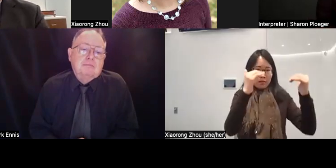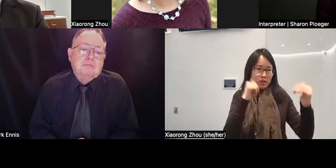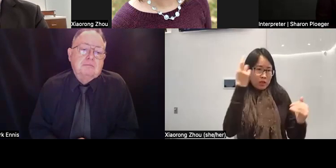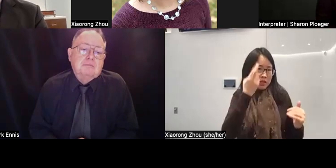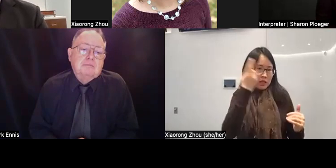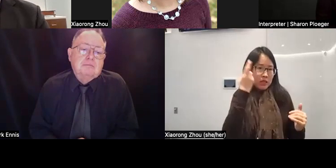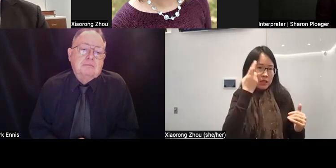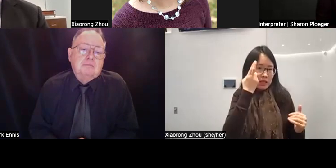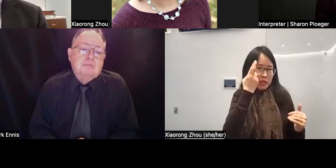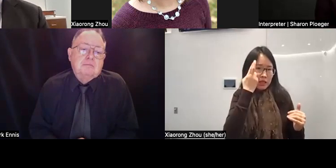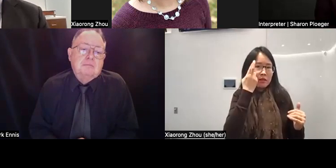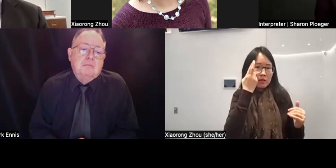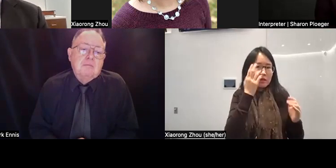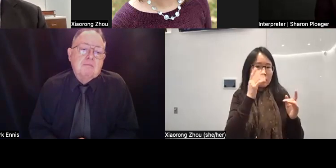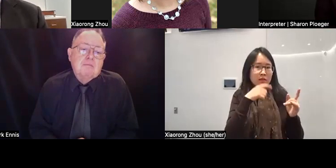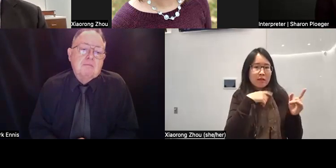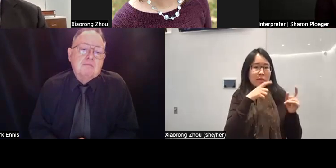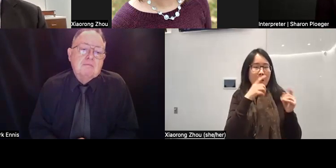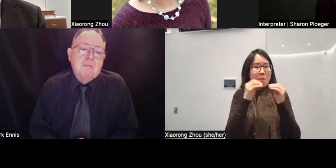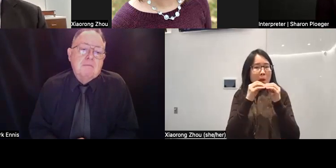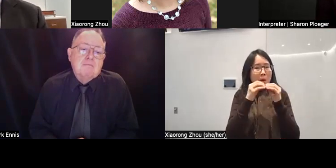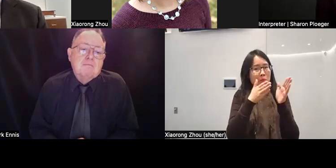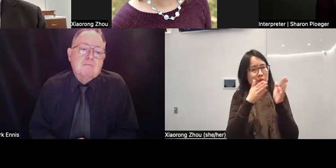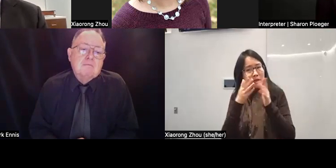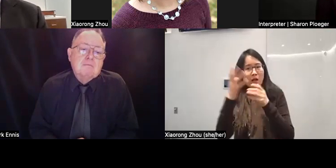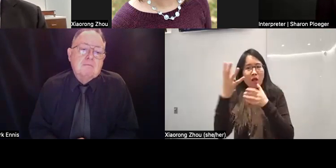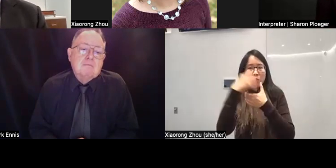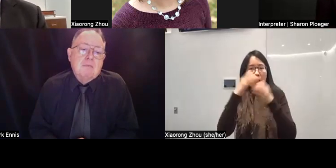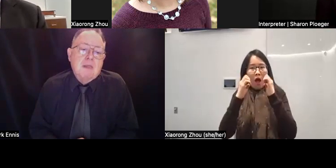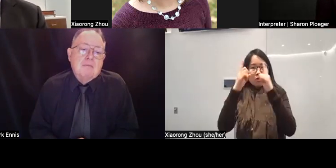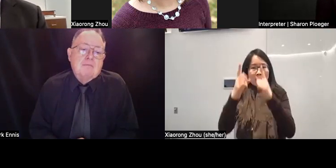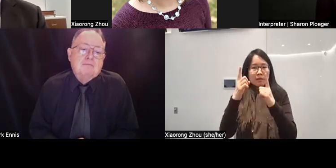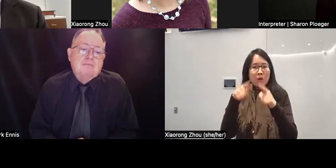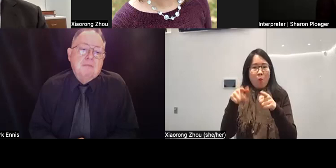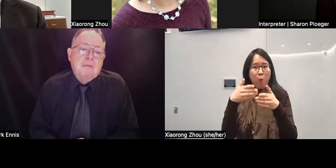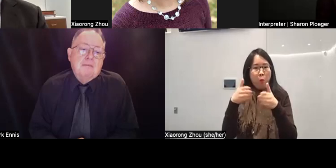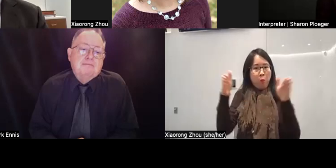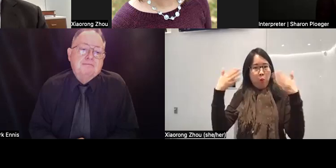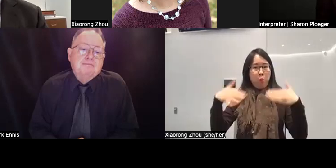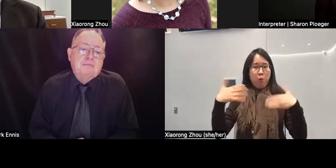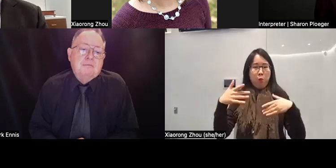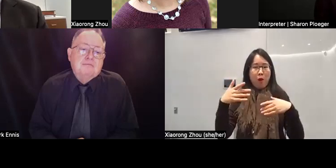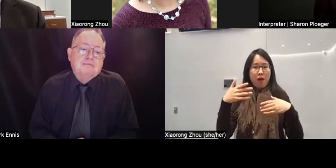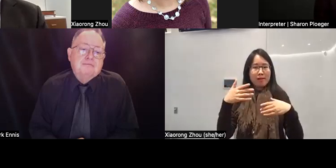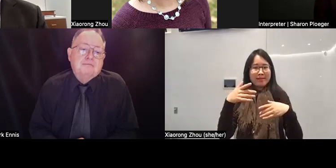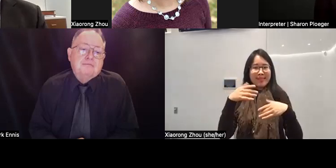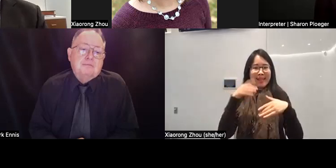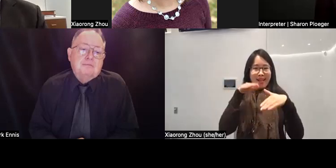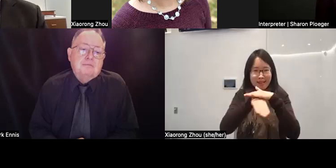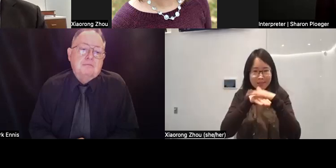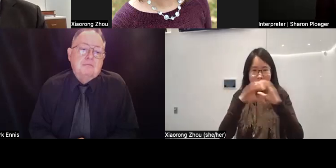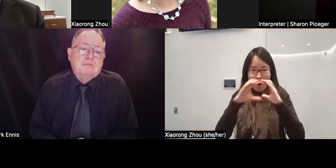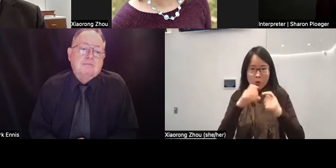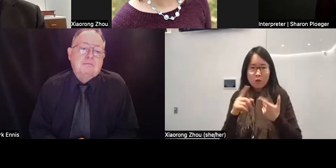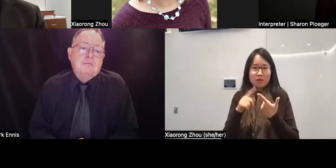there's no reason education needs to be lowered and the curriculum needs to be lowered for someone who uses sign language.